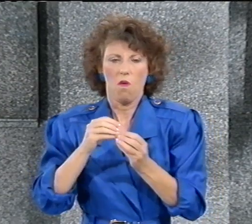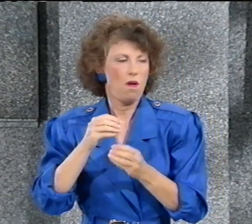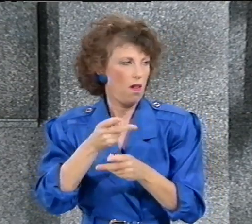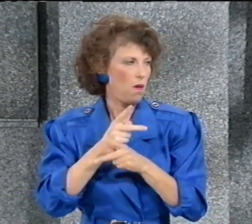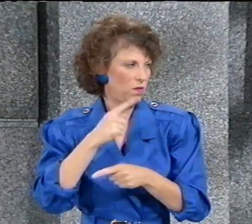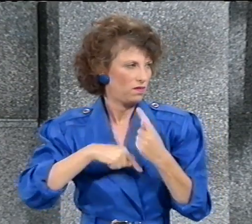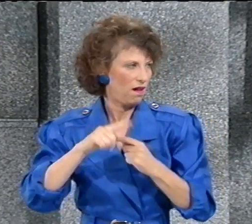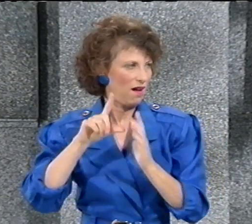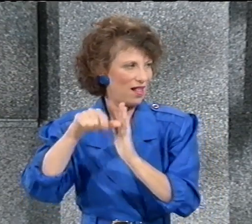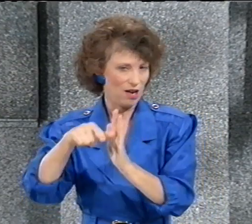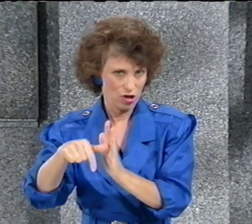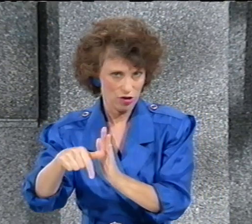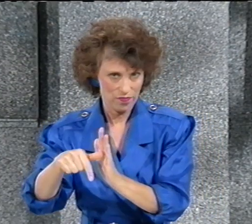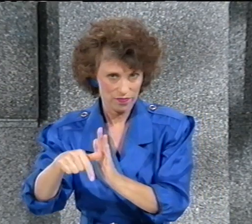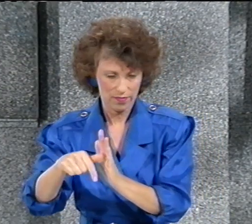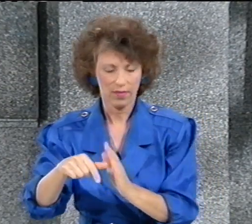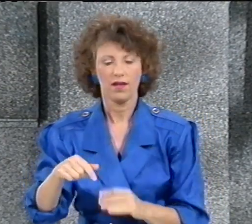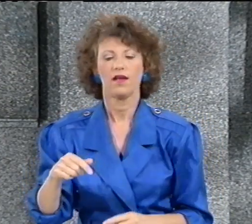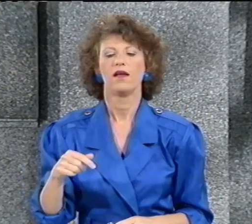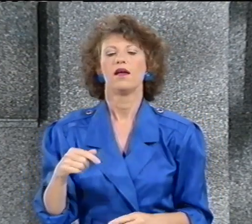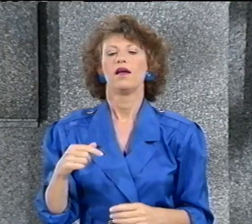talk more about loan signs later on.